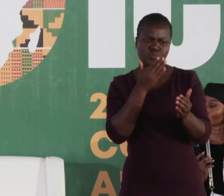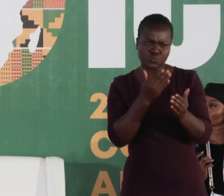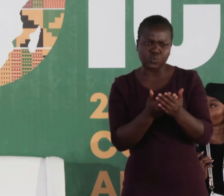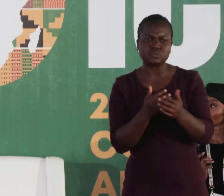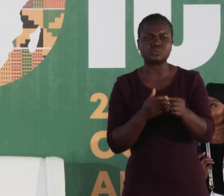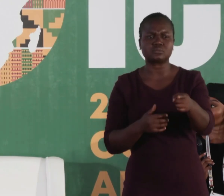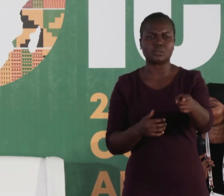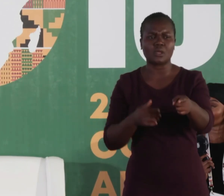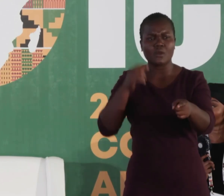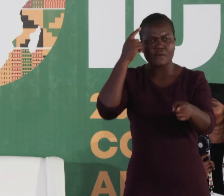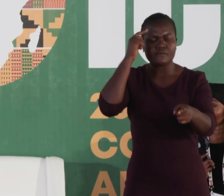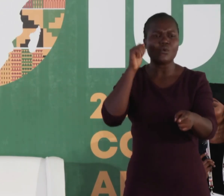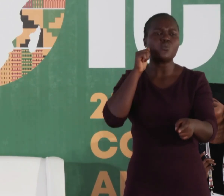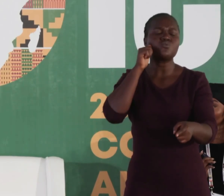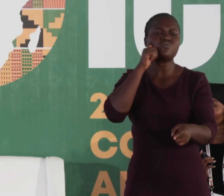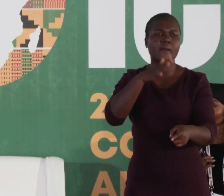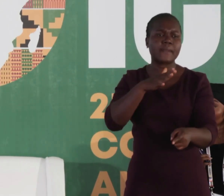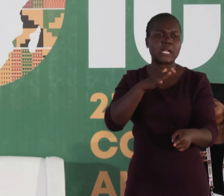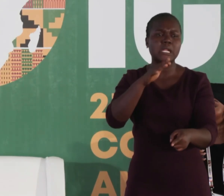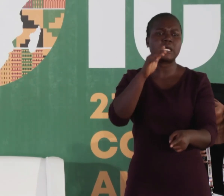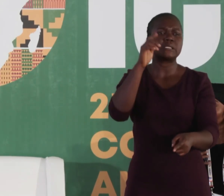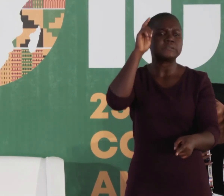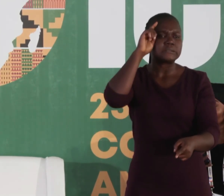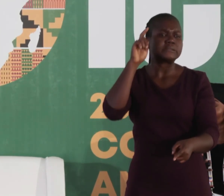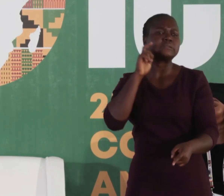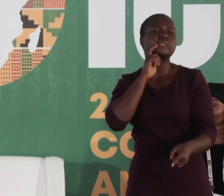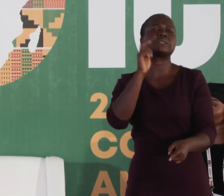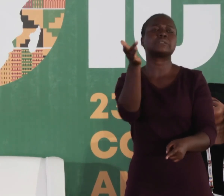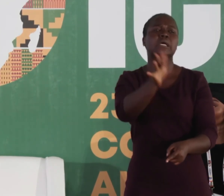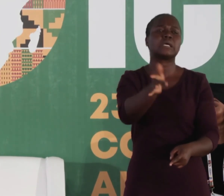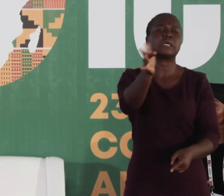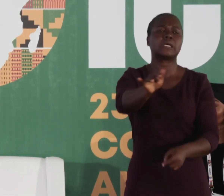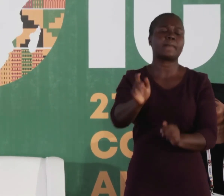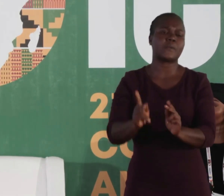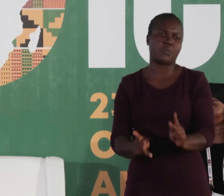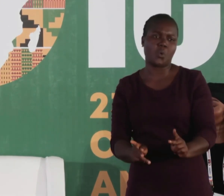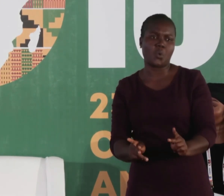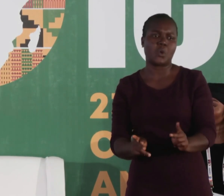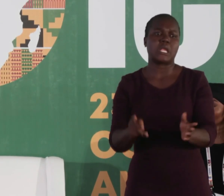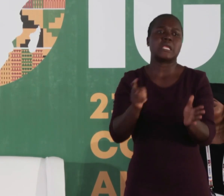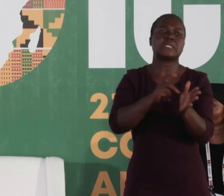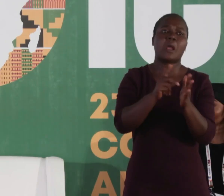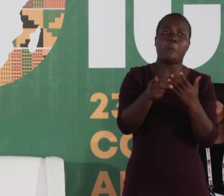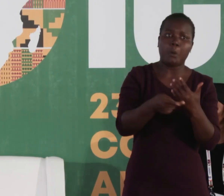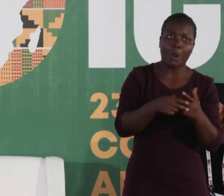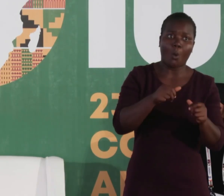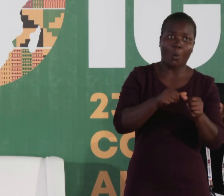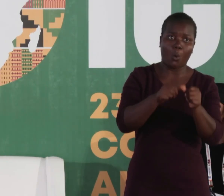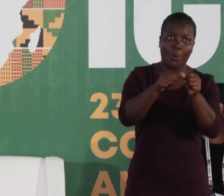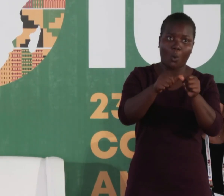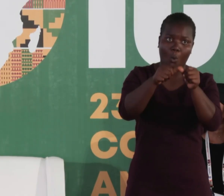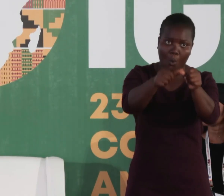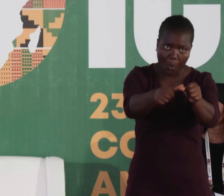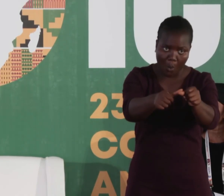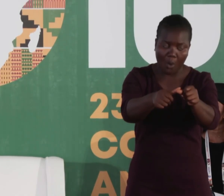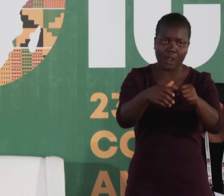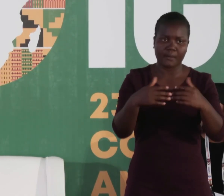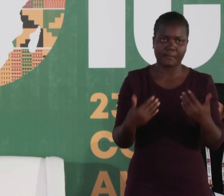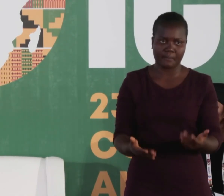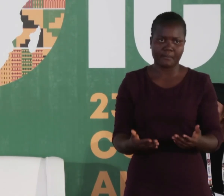workers. Importantly, PrEP refill continued beyond